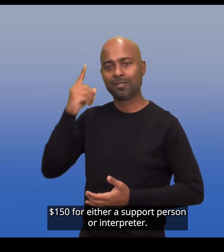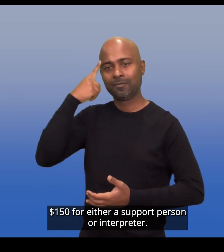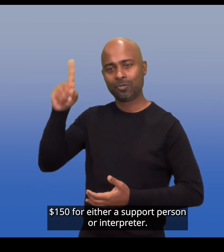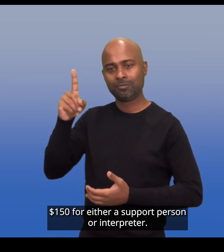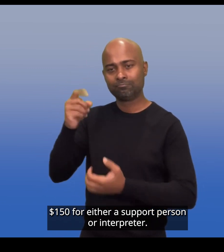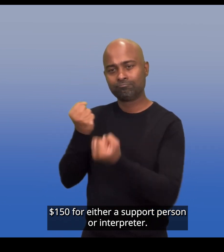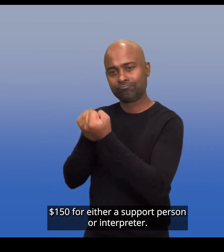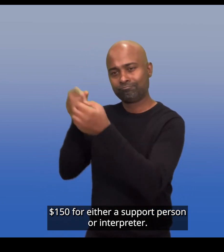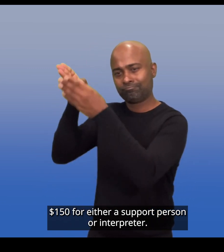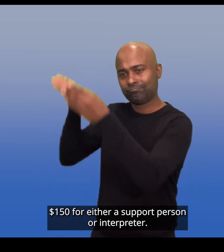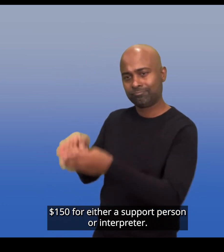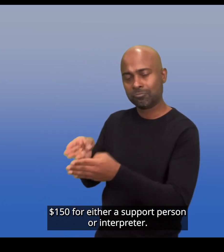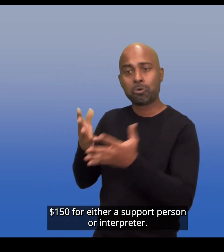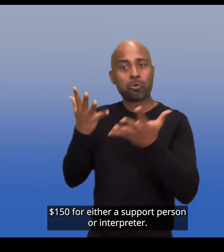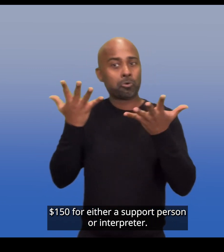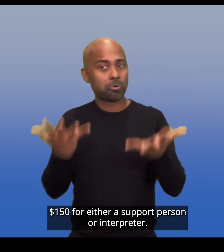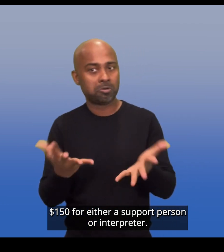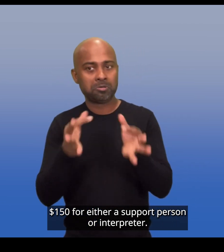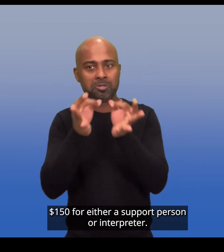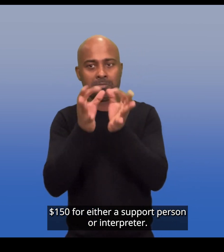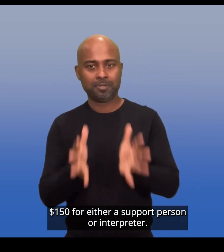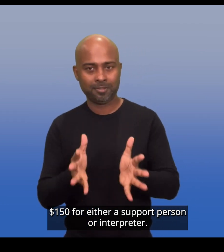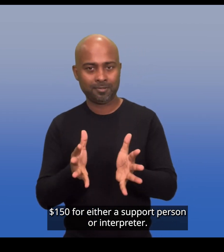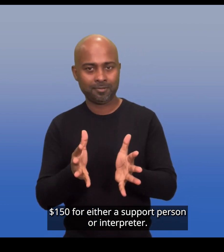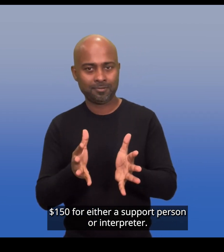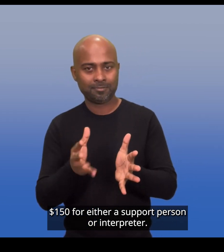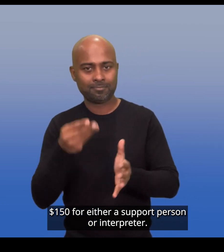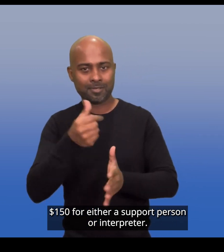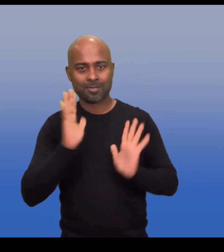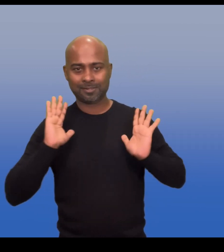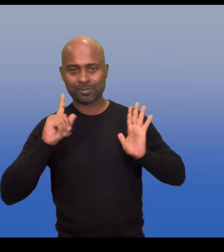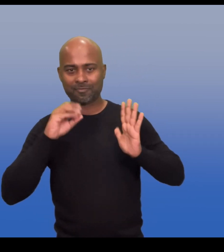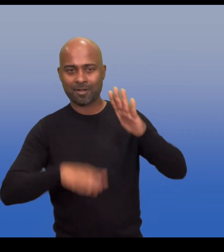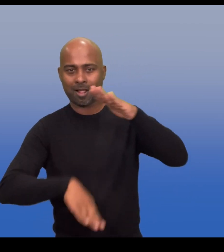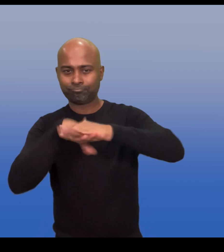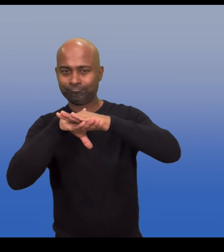$150 for either a support person or interpreter.